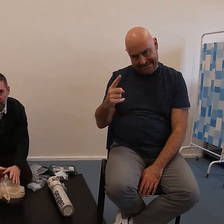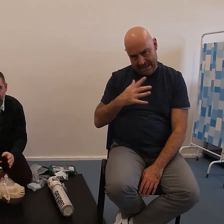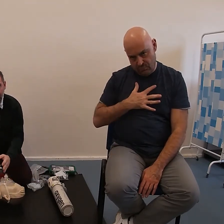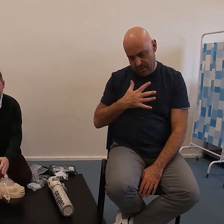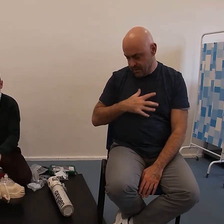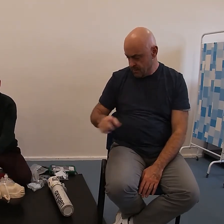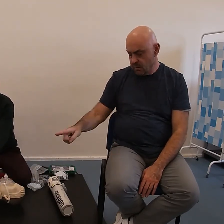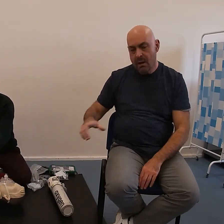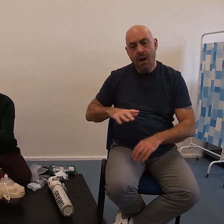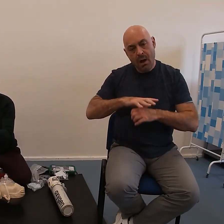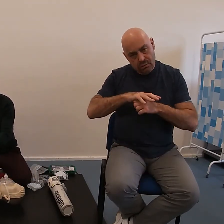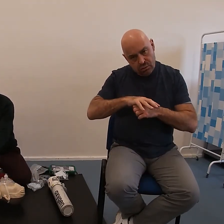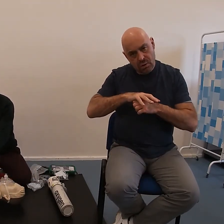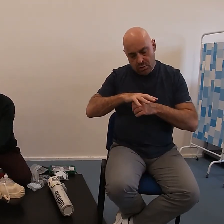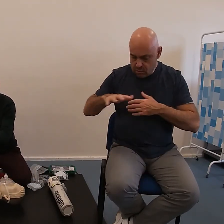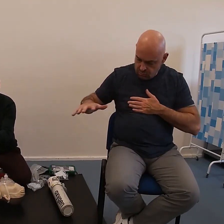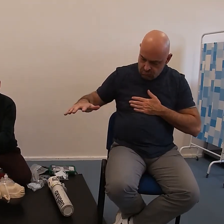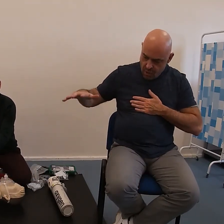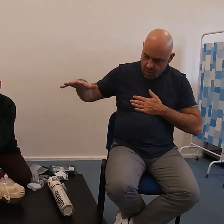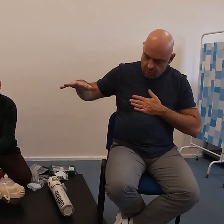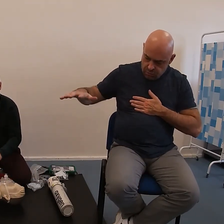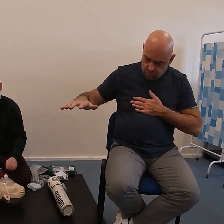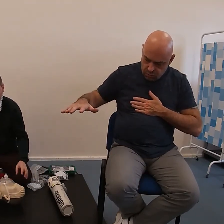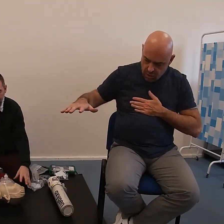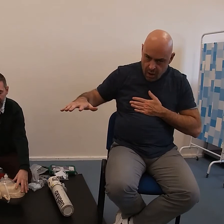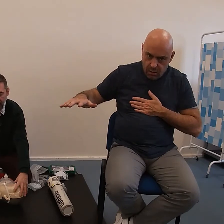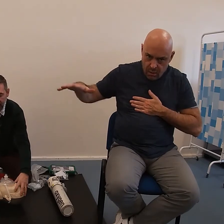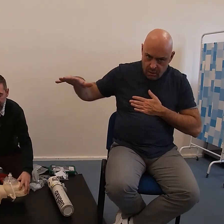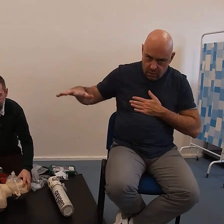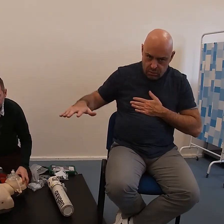And you blow gently, watching the chest rise.